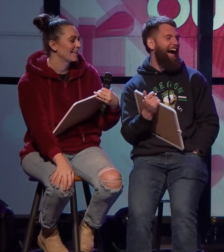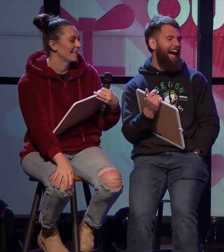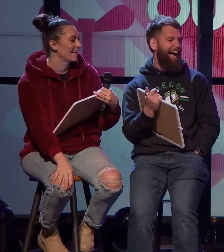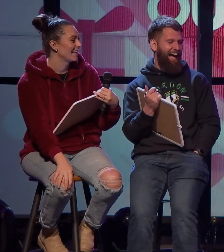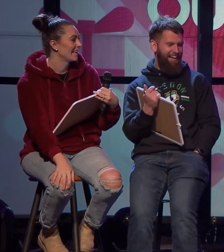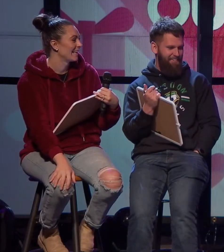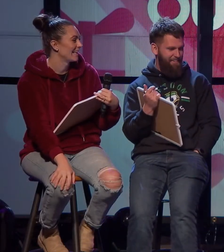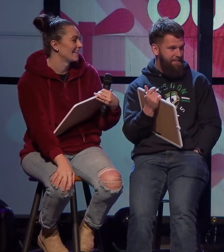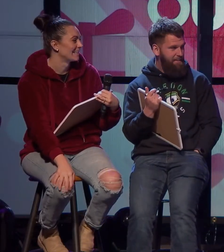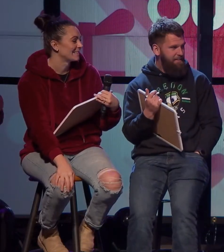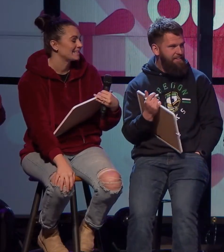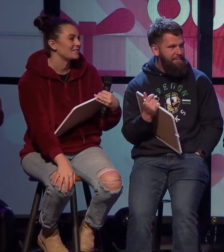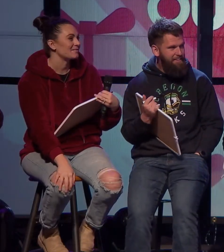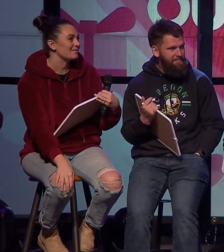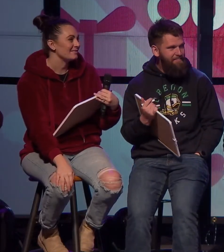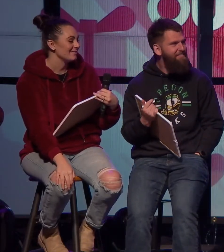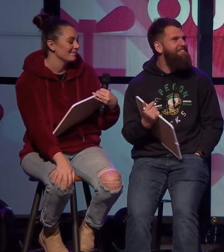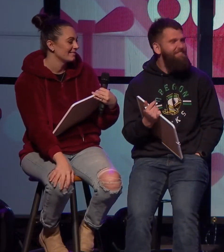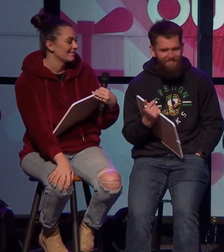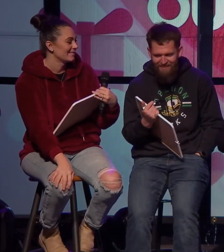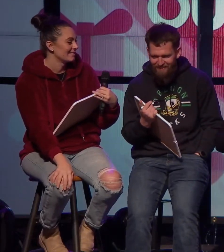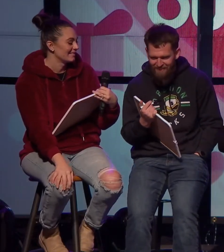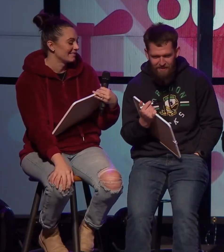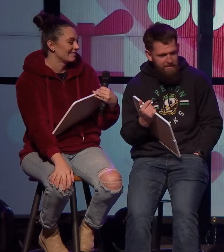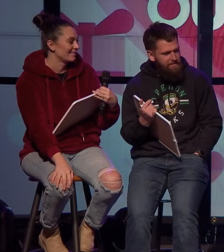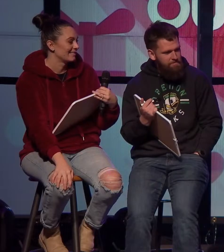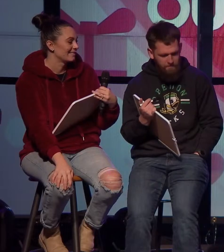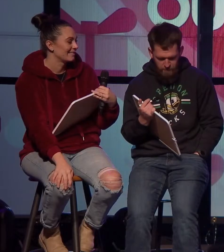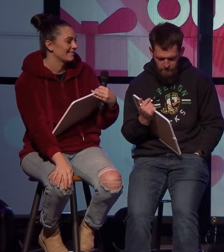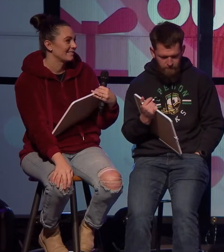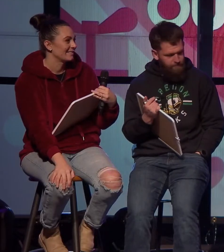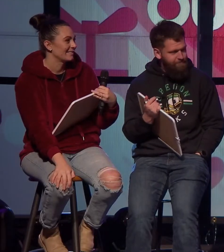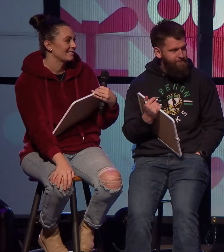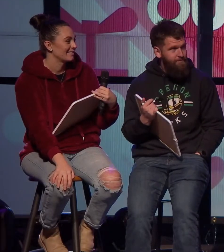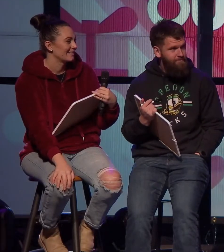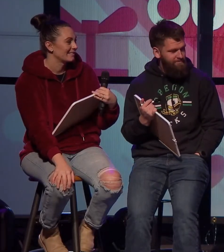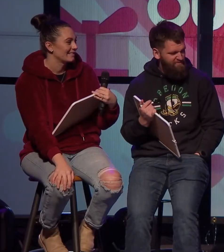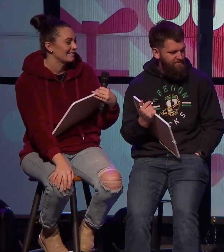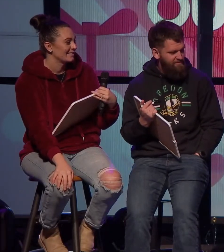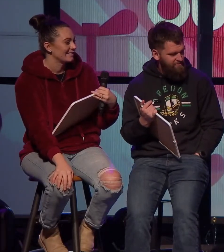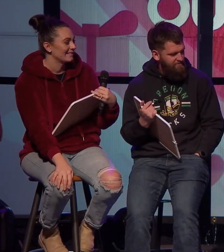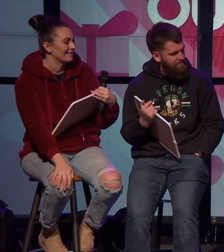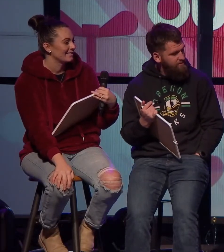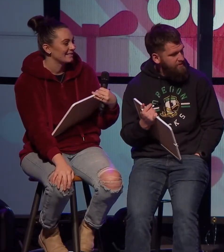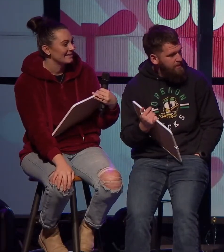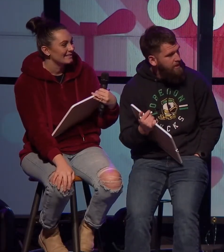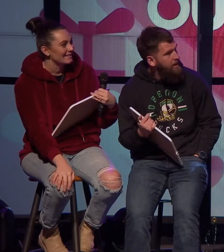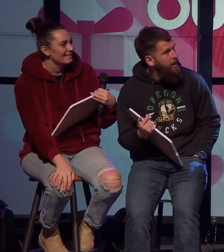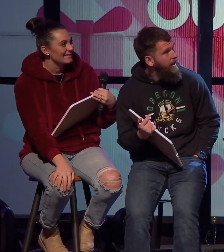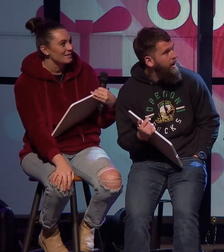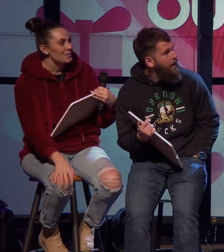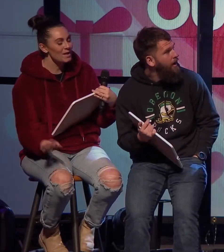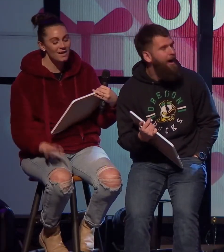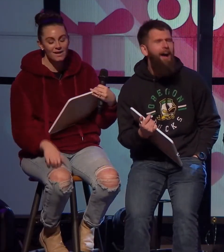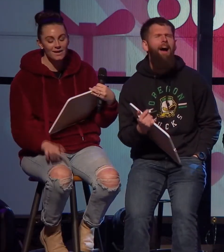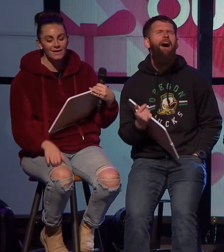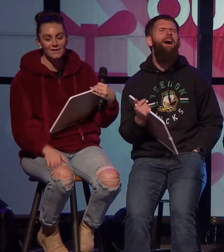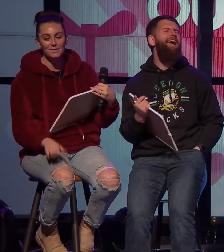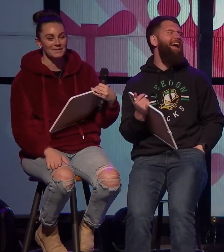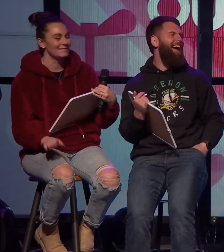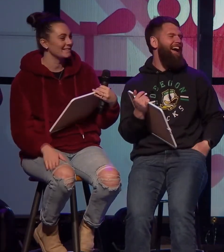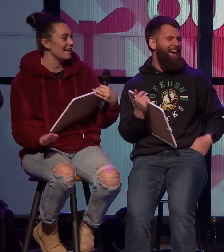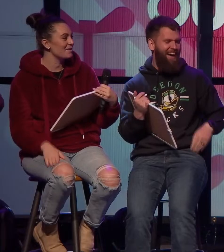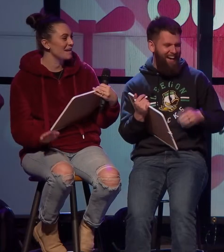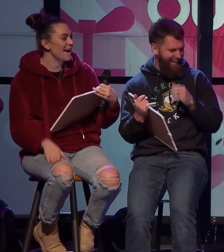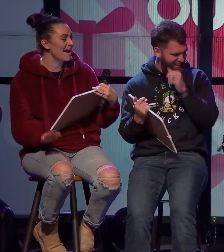Hold on now. Okay, Sally, what is your favorite food? Chocolate. All right. What'd you say?